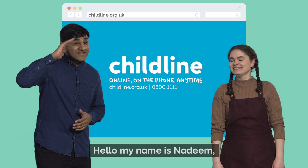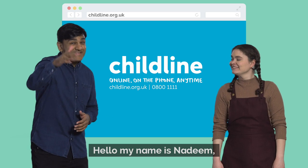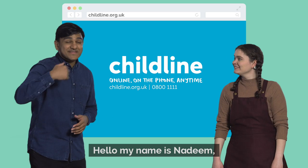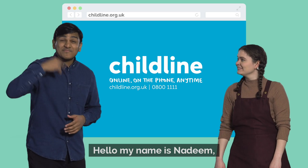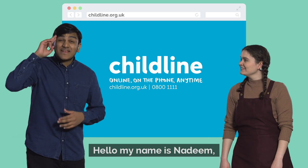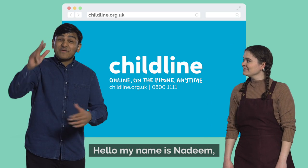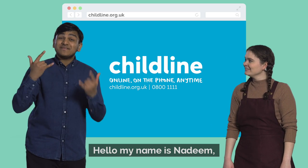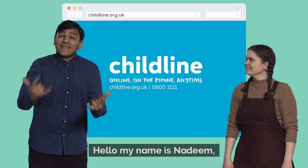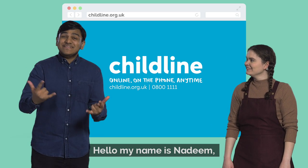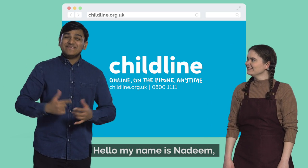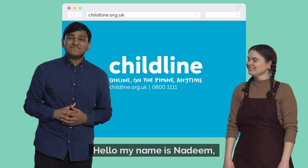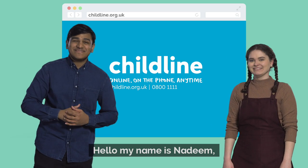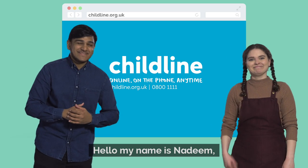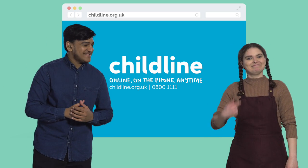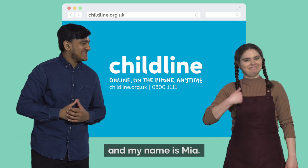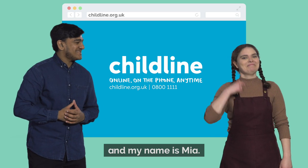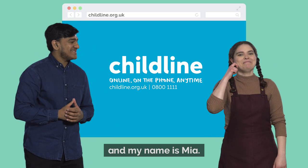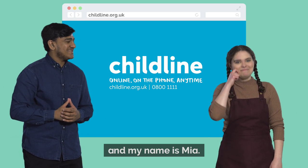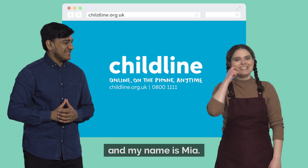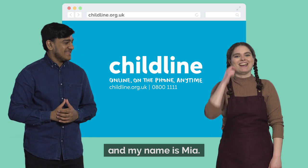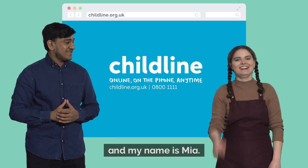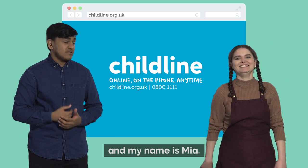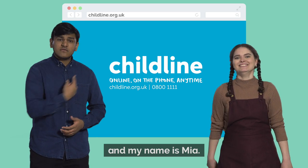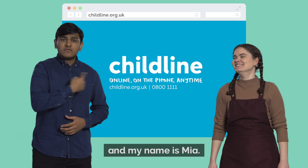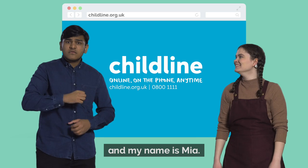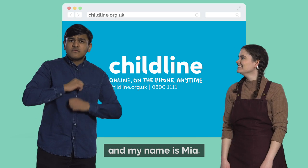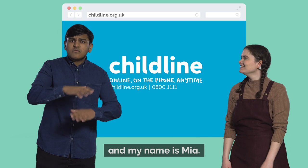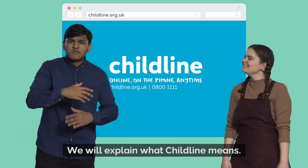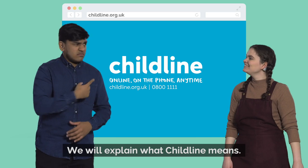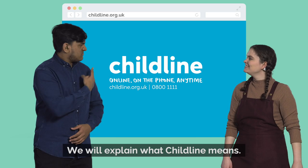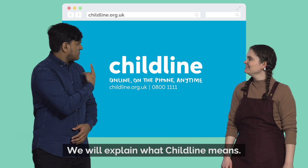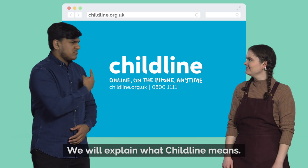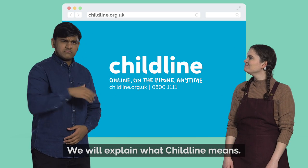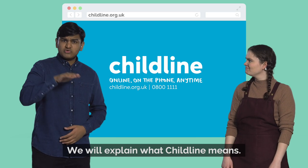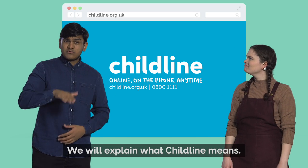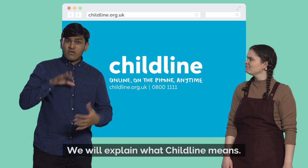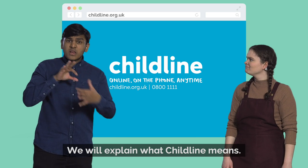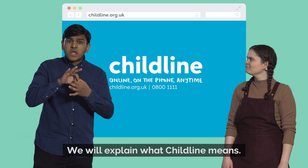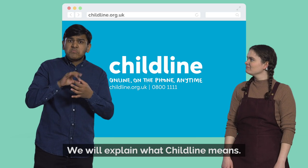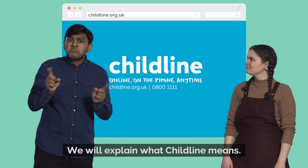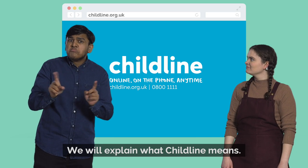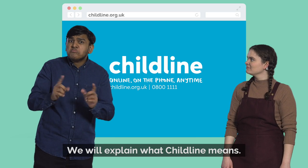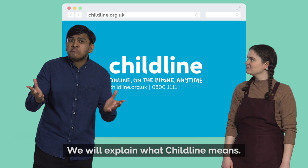Hello, my name's Nadeem and my name is Mia and we will explain what Childline means.